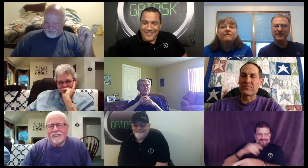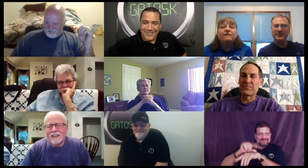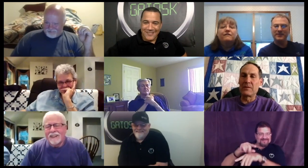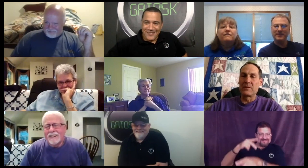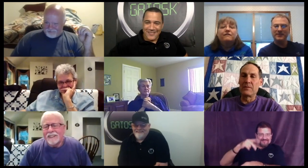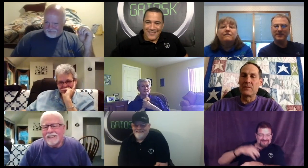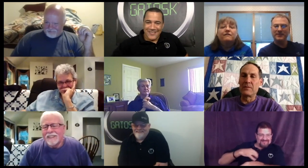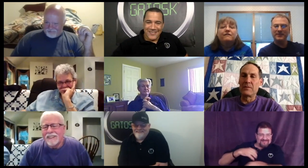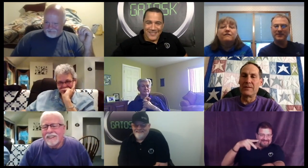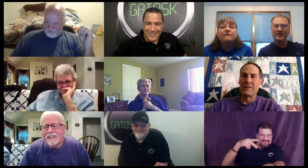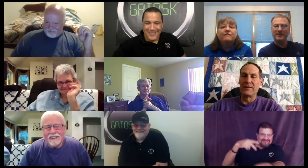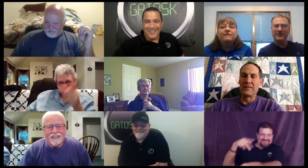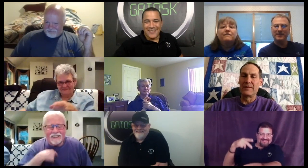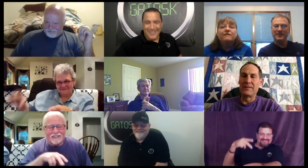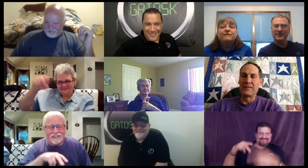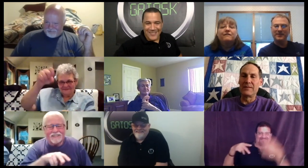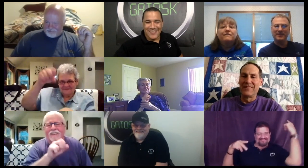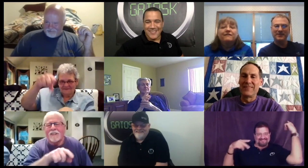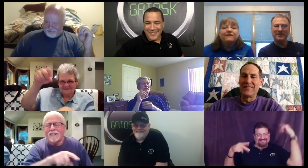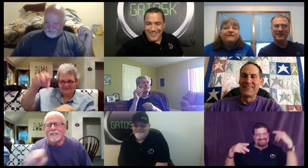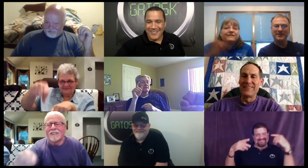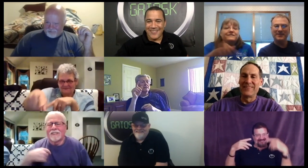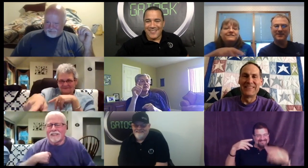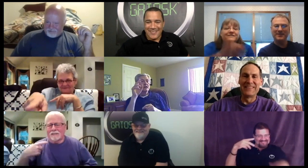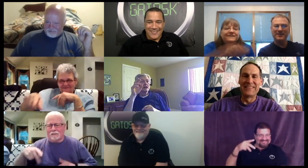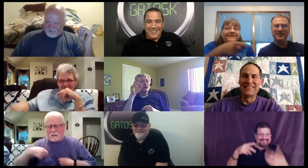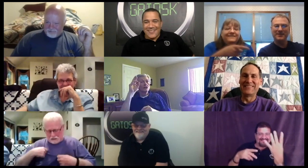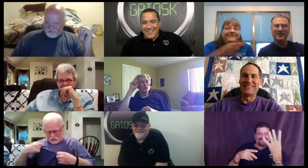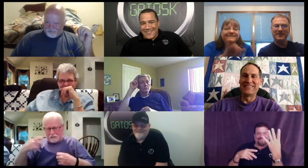Some people are, even George's wearing a purple shirt.